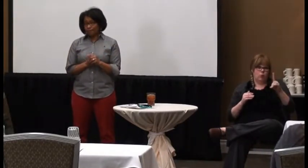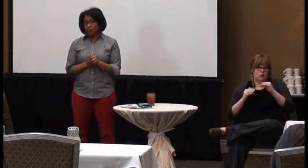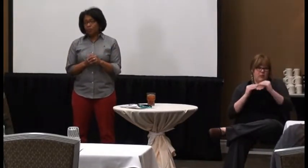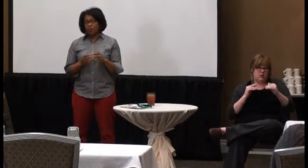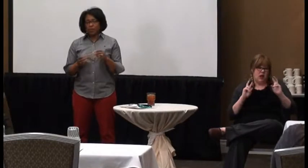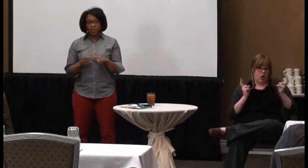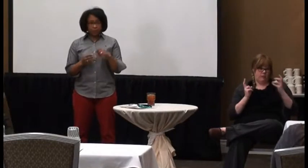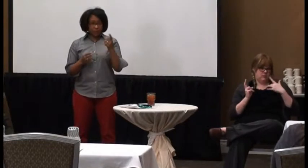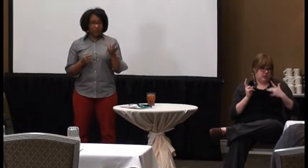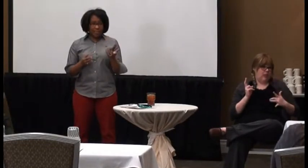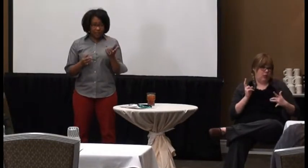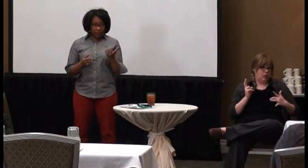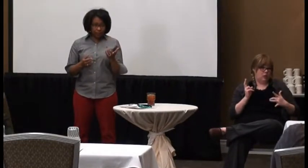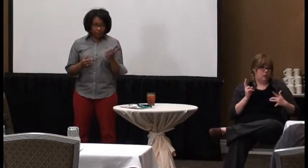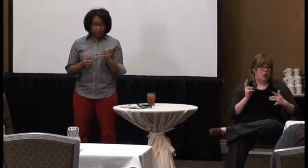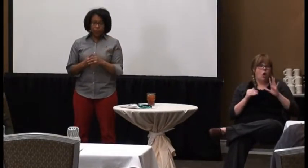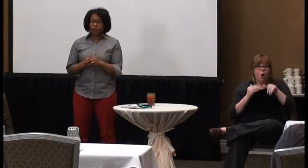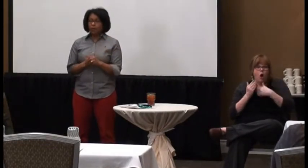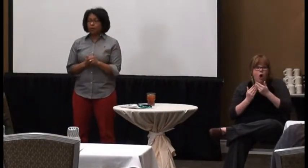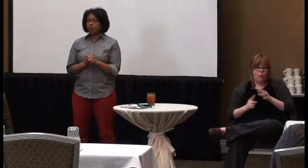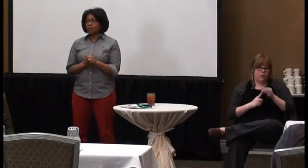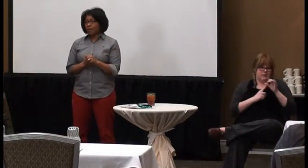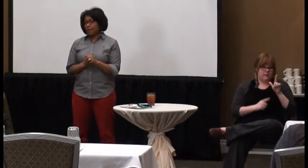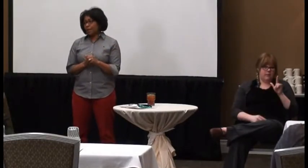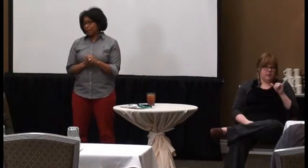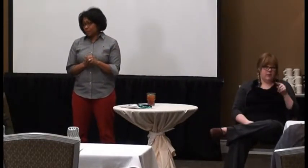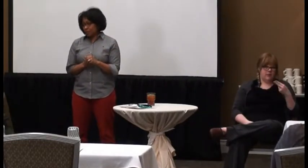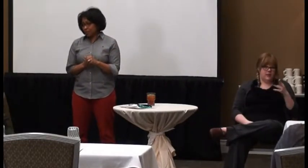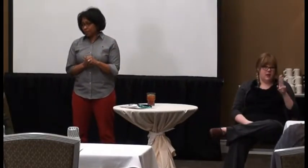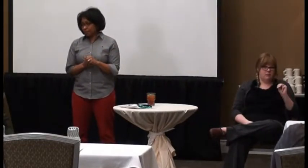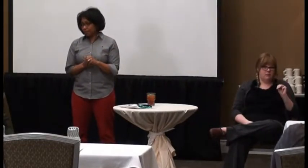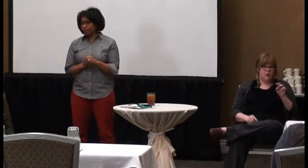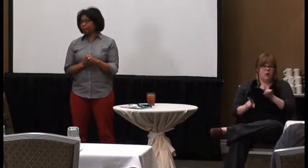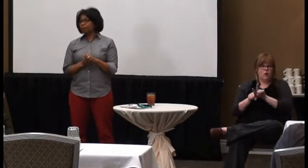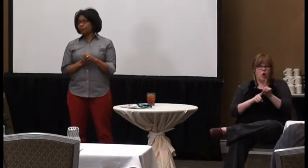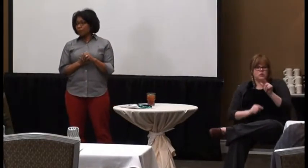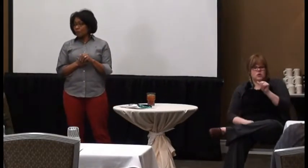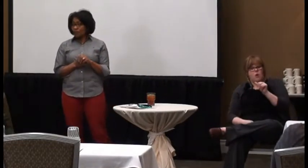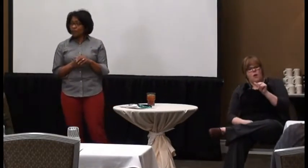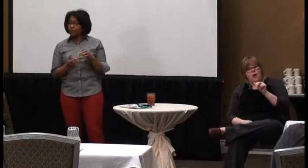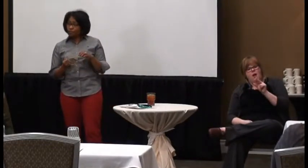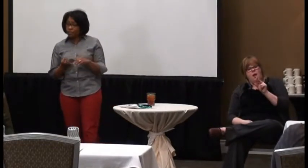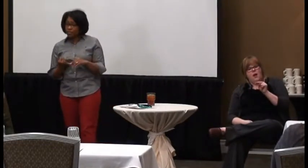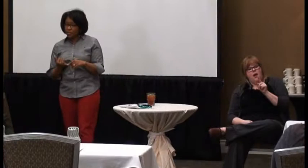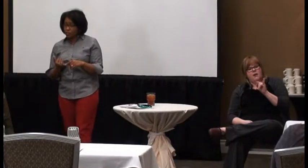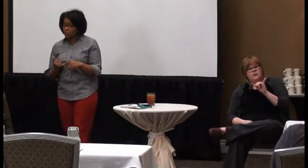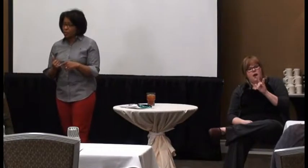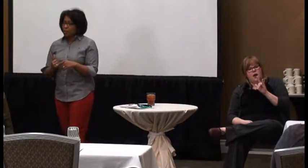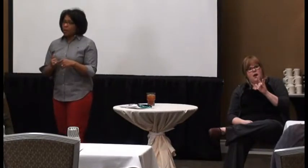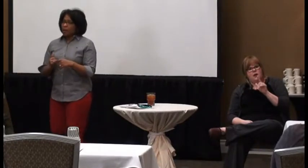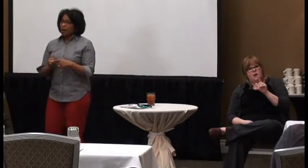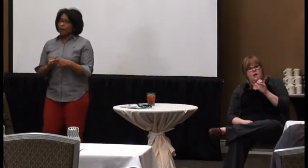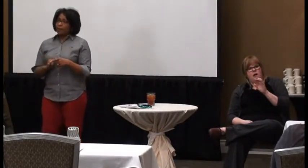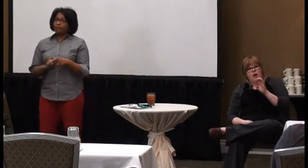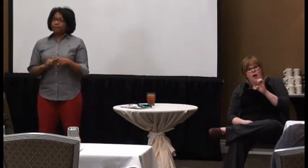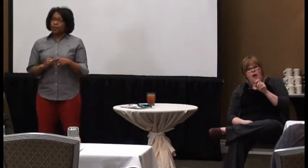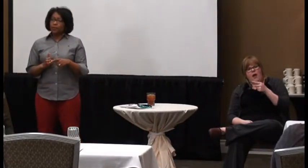them, with the exception of lithium, are also anti-epileptics. So they're to treat seizures.